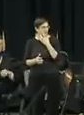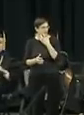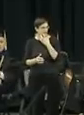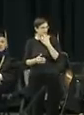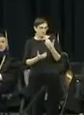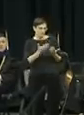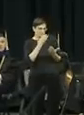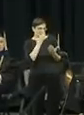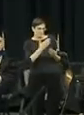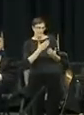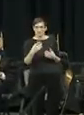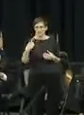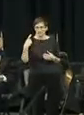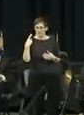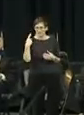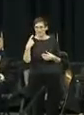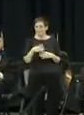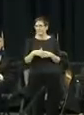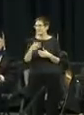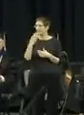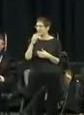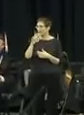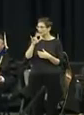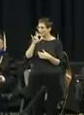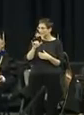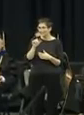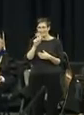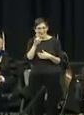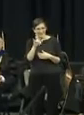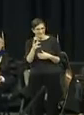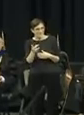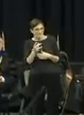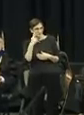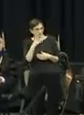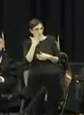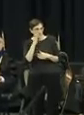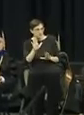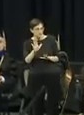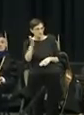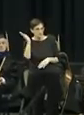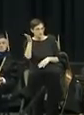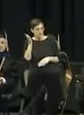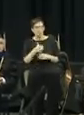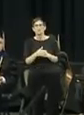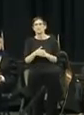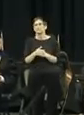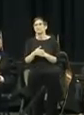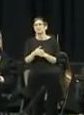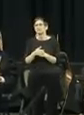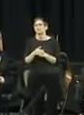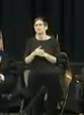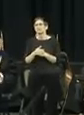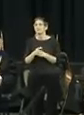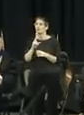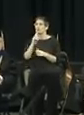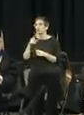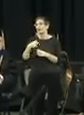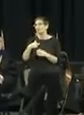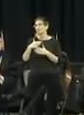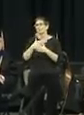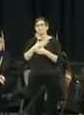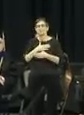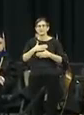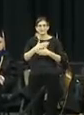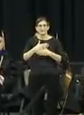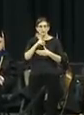Thank you, Dean Jalali, and thank you, Lily and Andy, for those wonderful words. It is really a great pleasure for